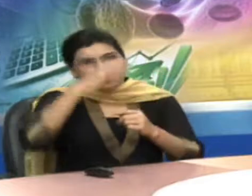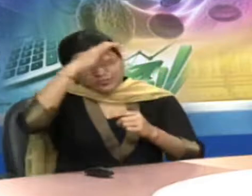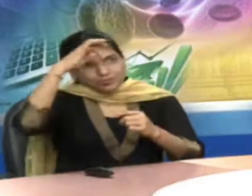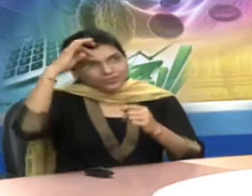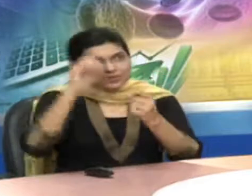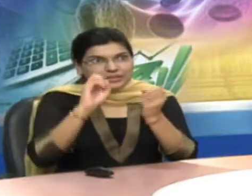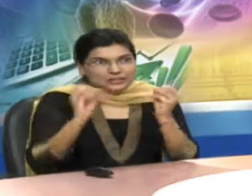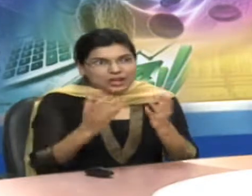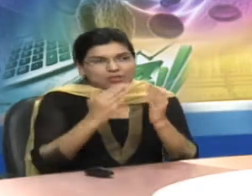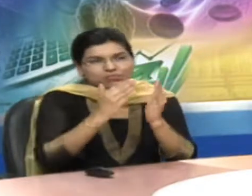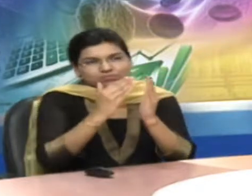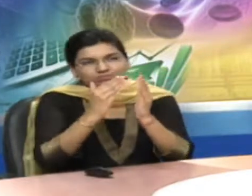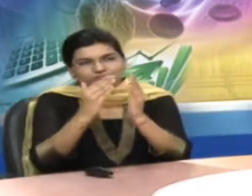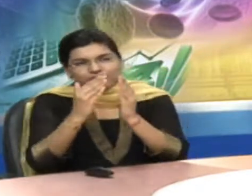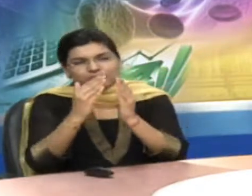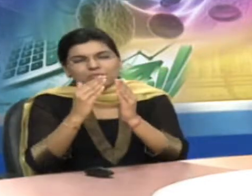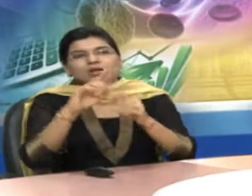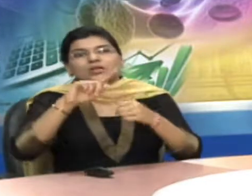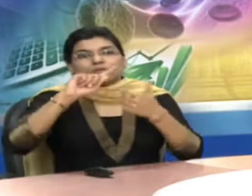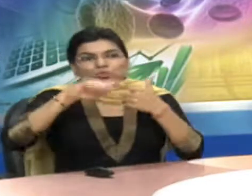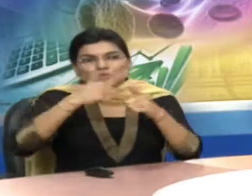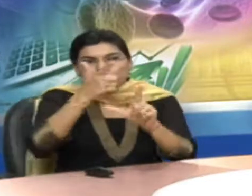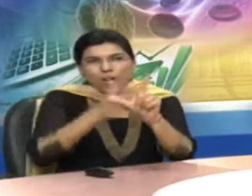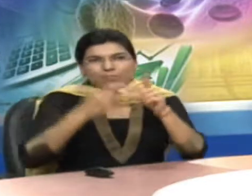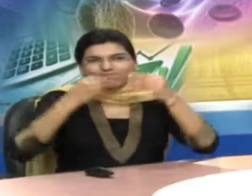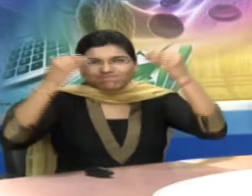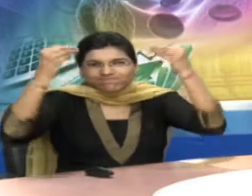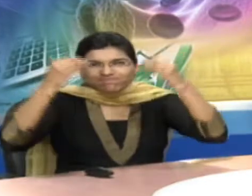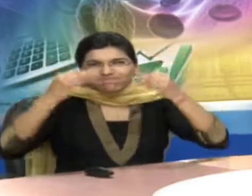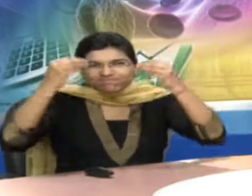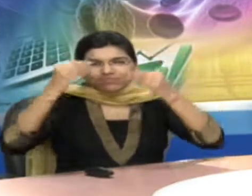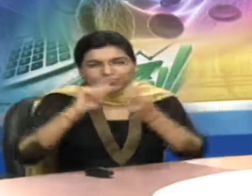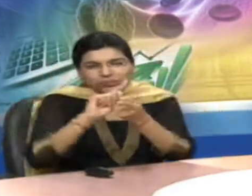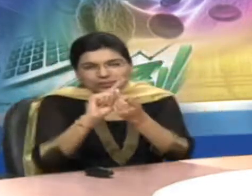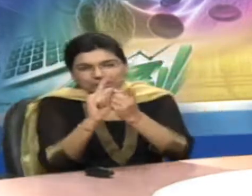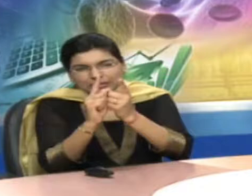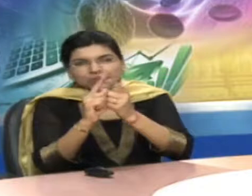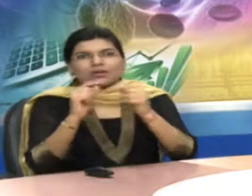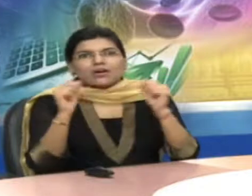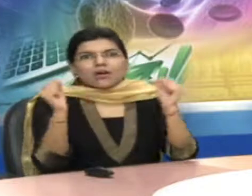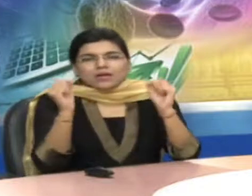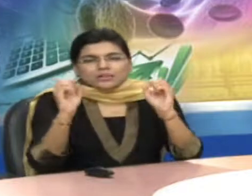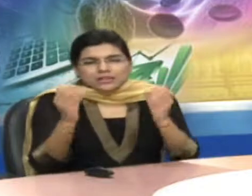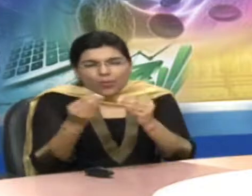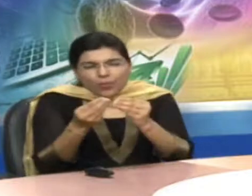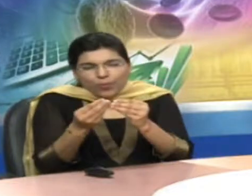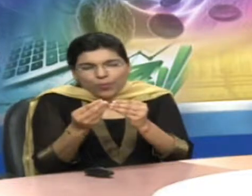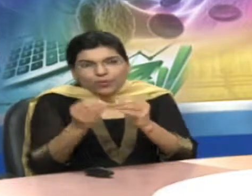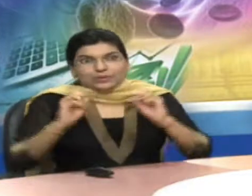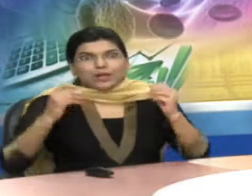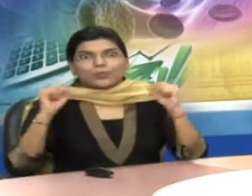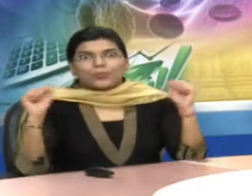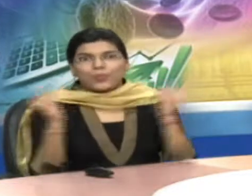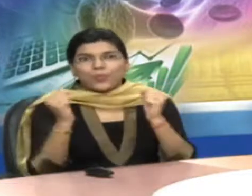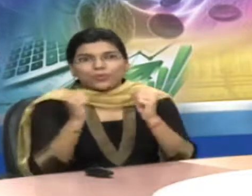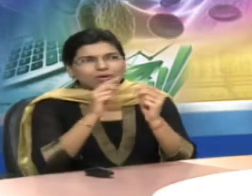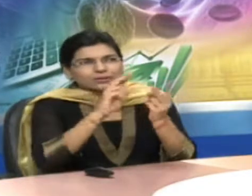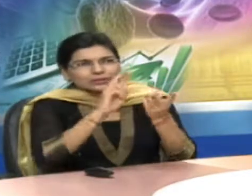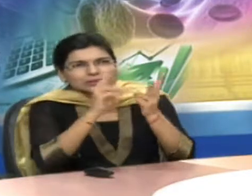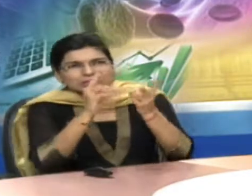As we all know that India we have season different in July and then in August, then September,